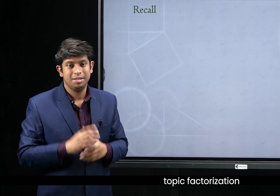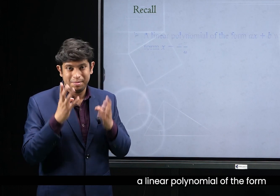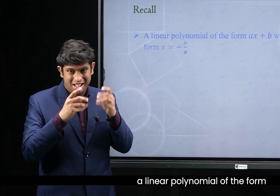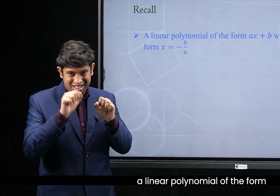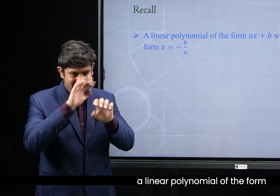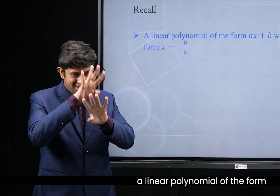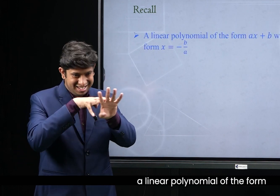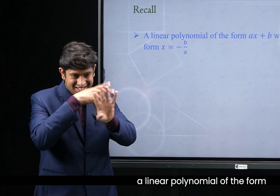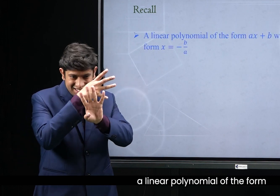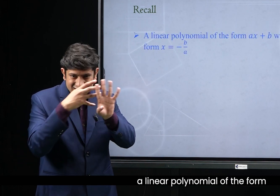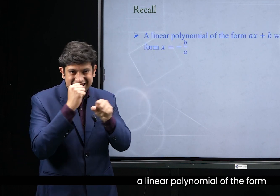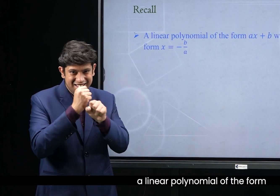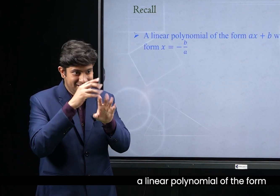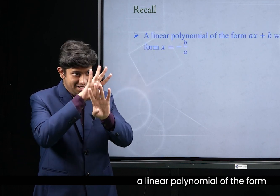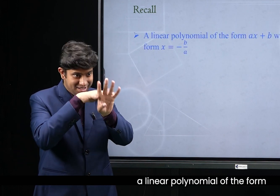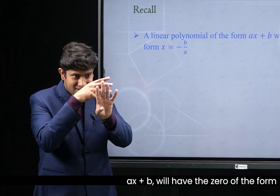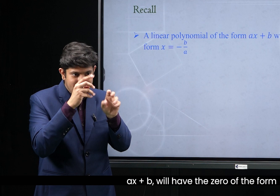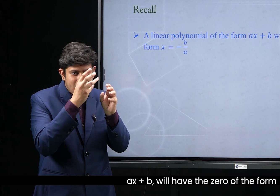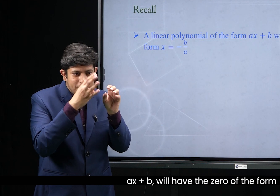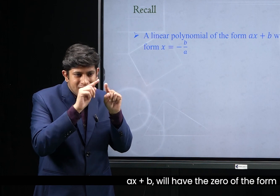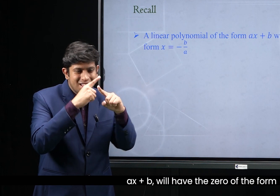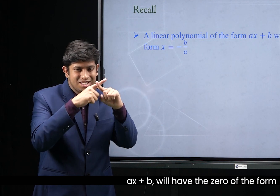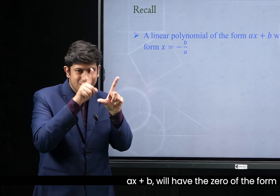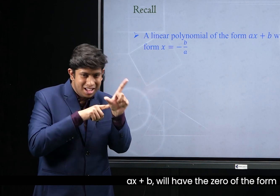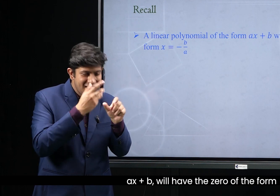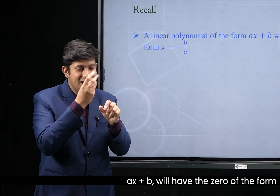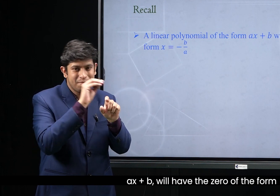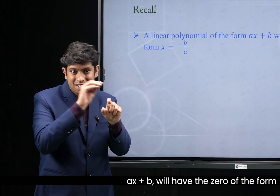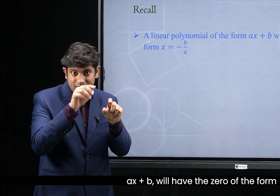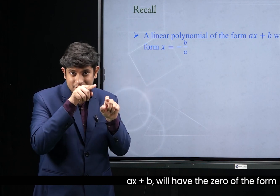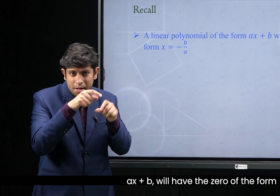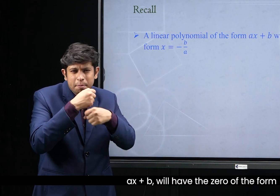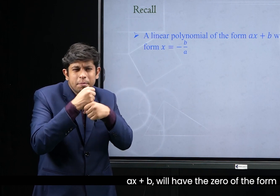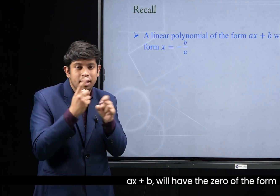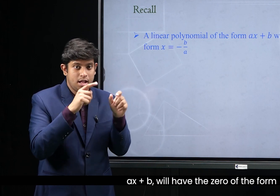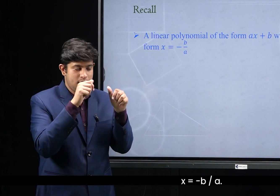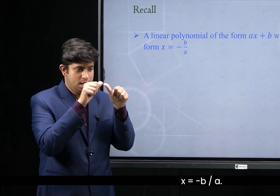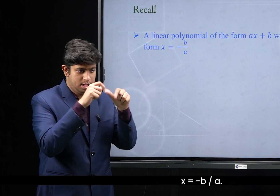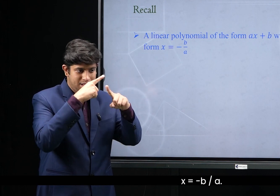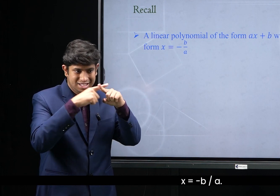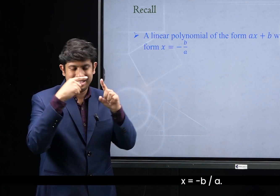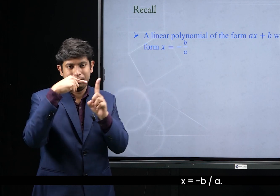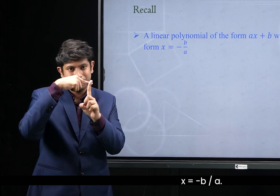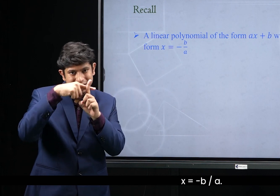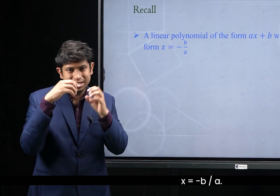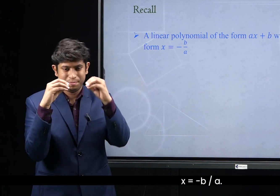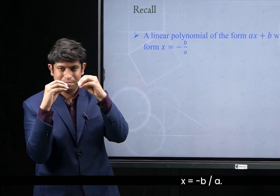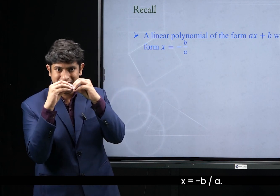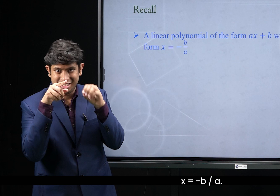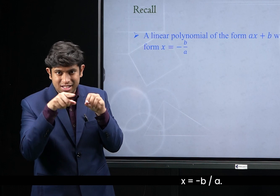A linear polynomial of the form ax plus b will have the zero of the form x equal to minus b by a.